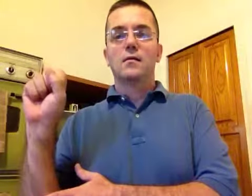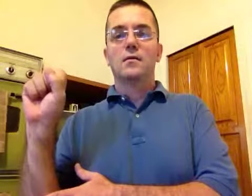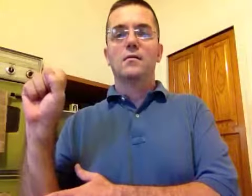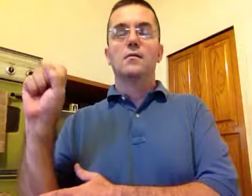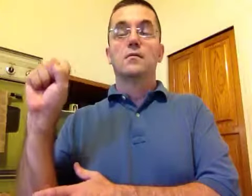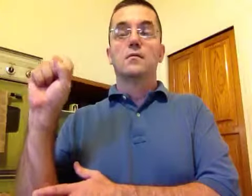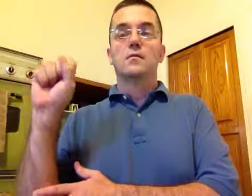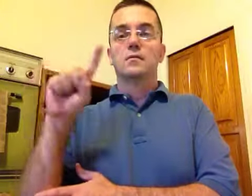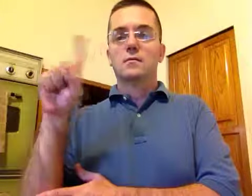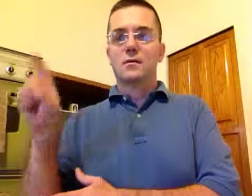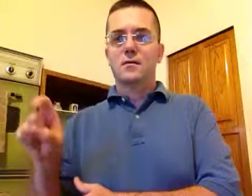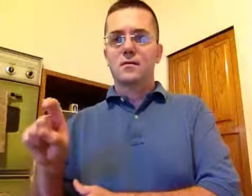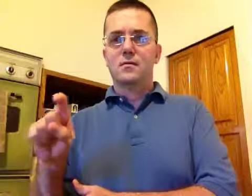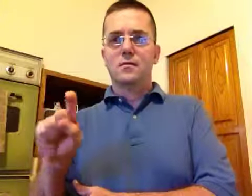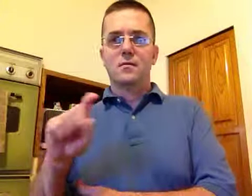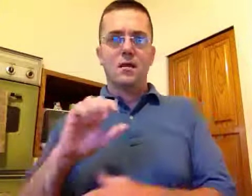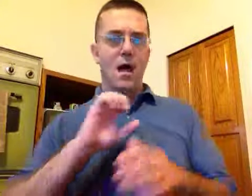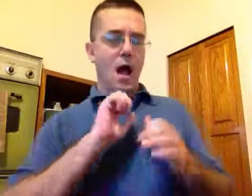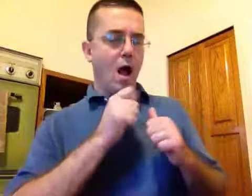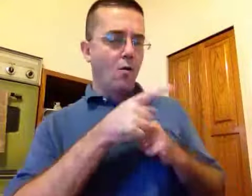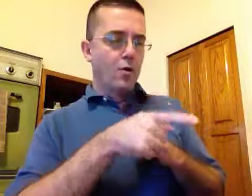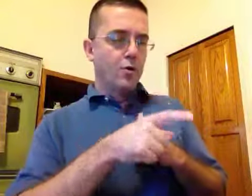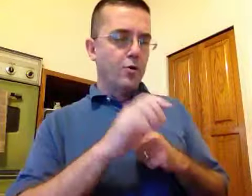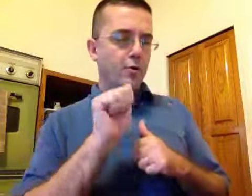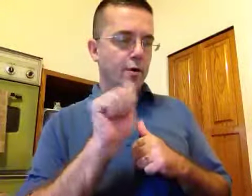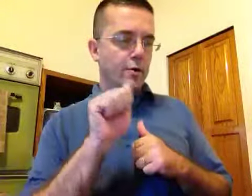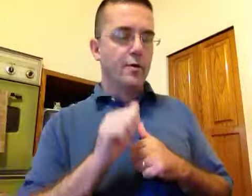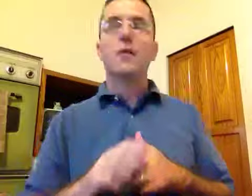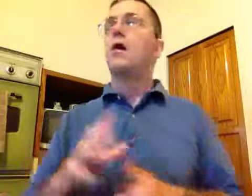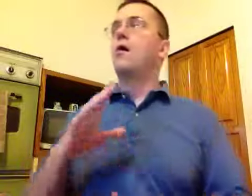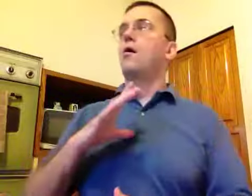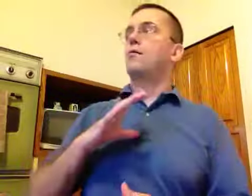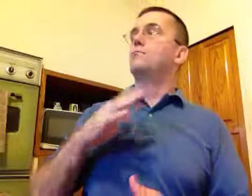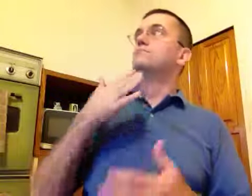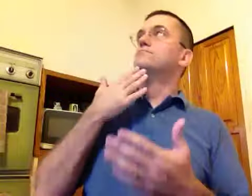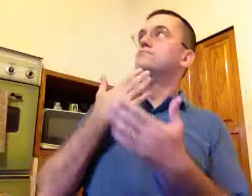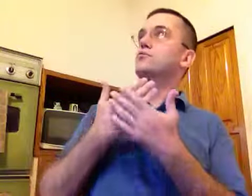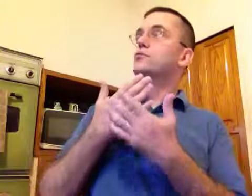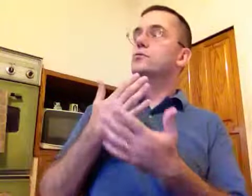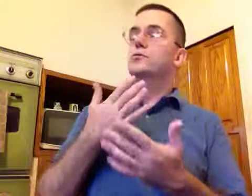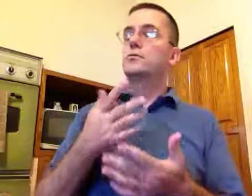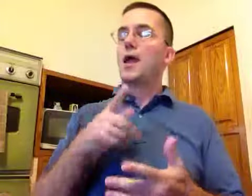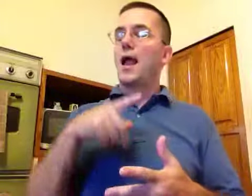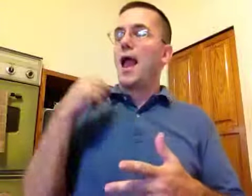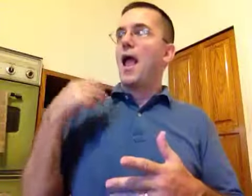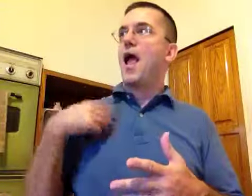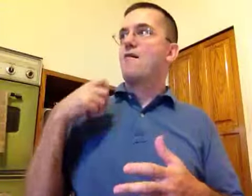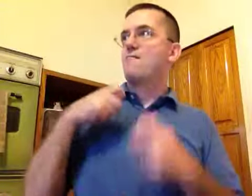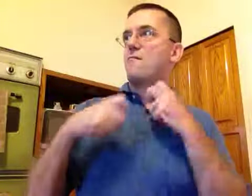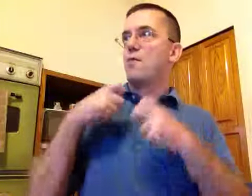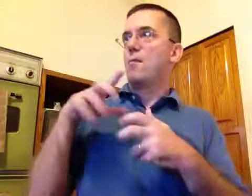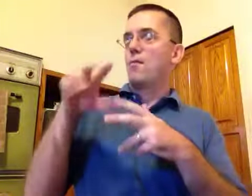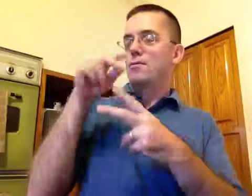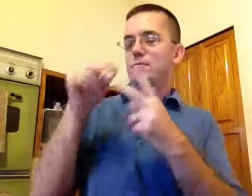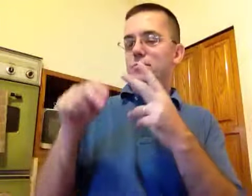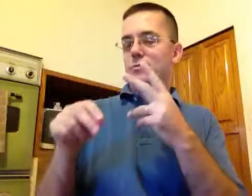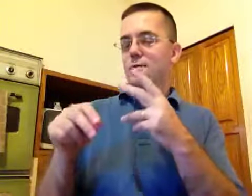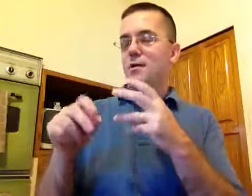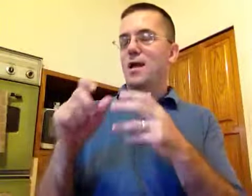apart. Okay. Okay, I have a mortgage of $81,000. I